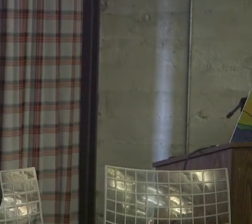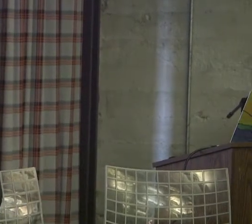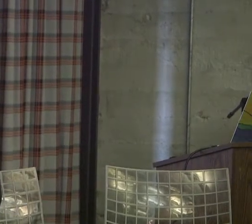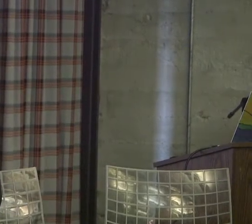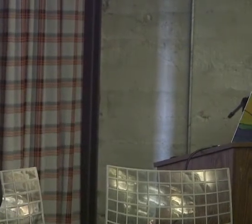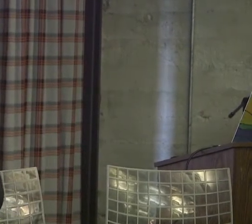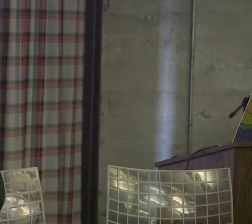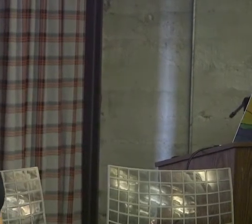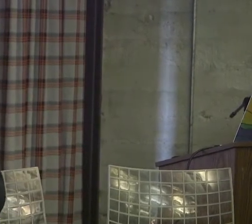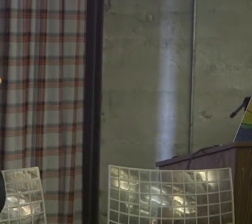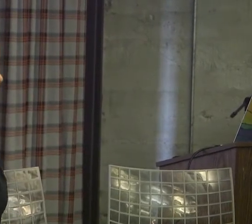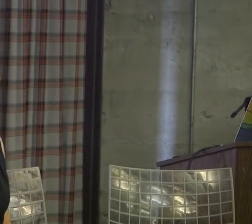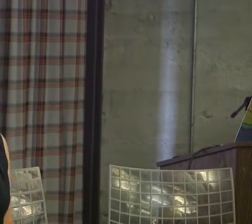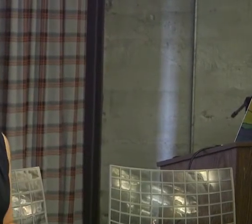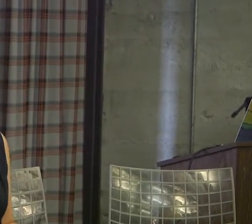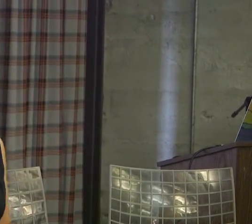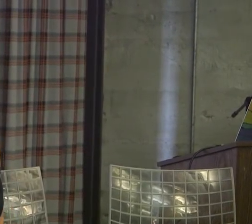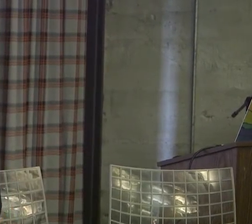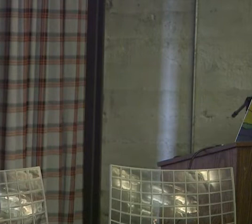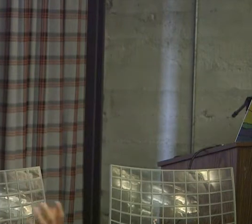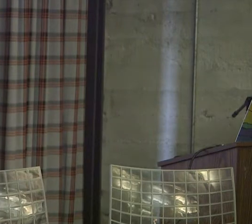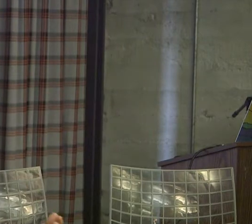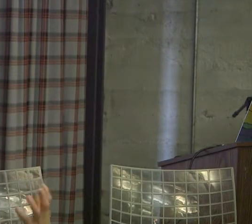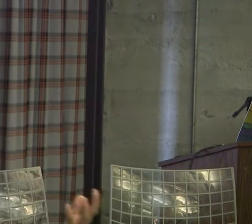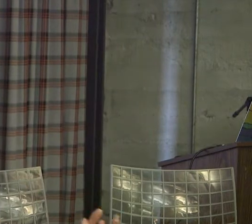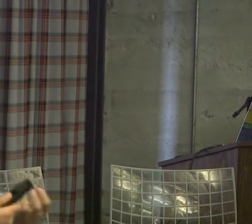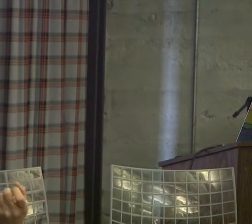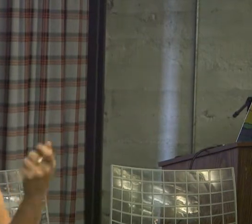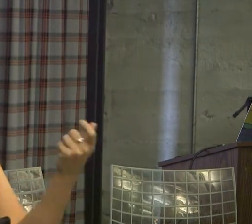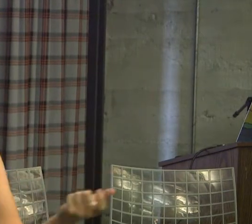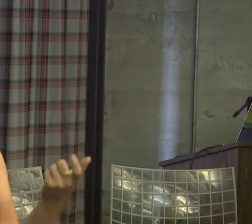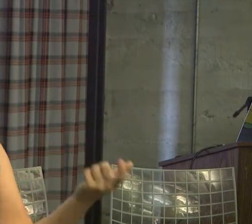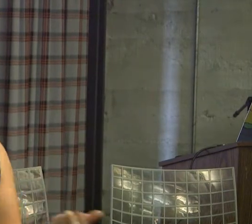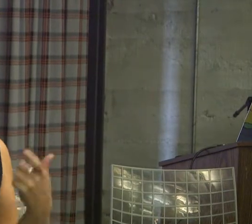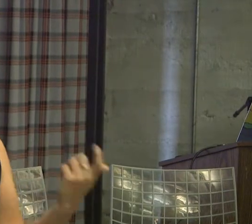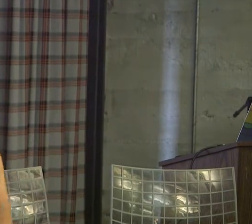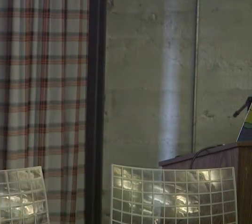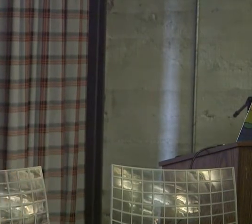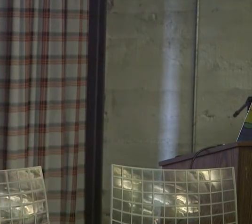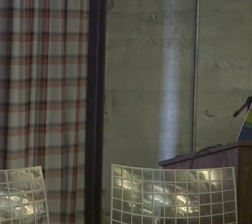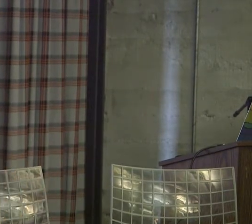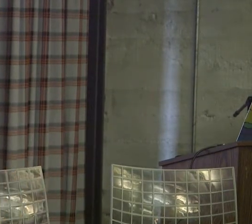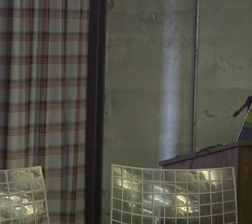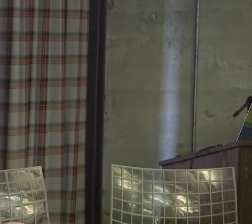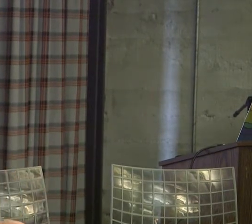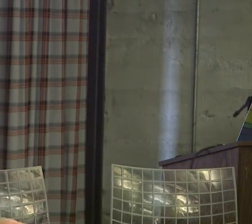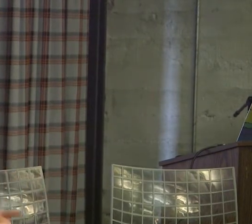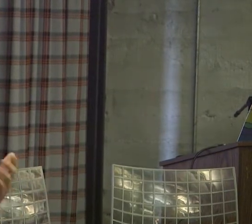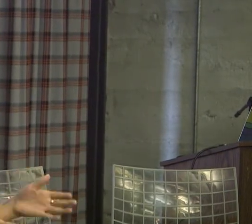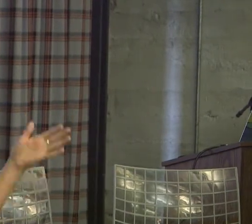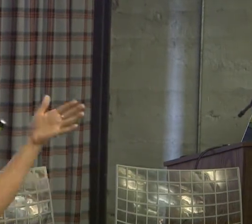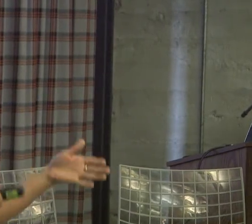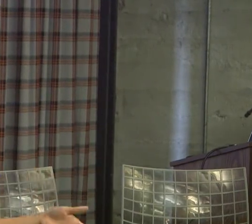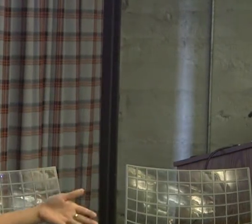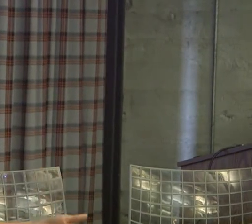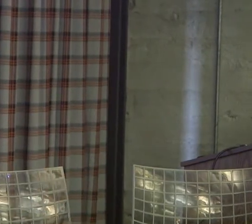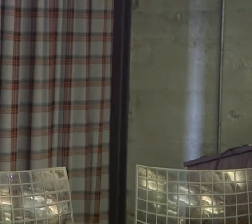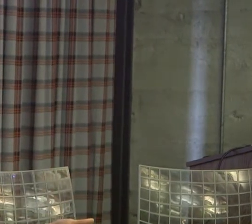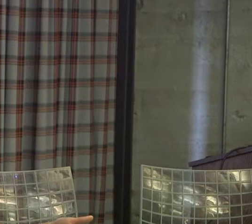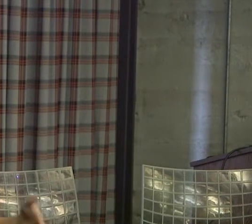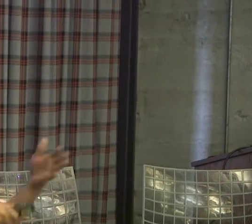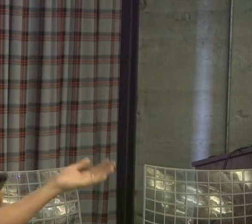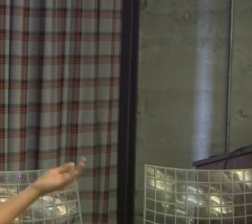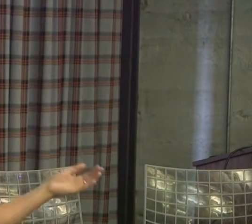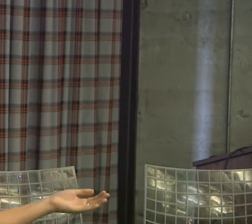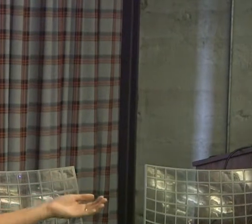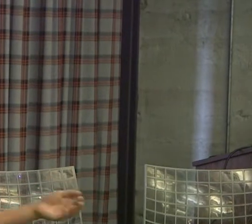work policies that are supportive of women and working mothers, right? We connect to one person that we care about. So now what happens when you sit